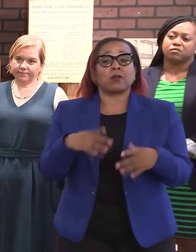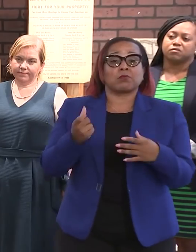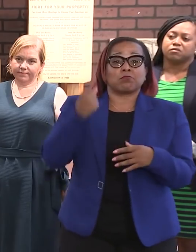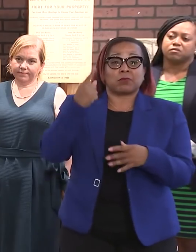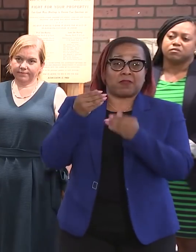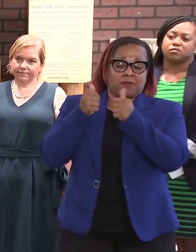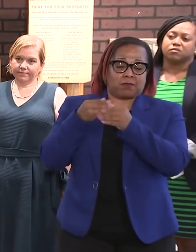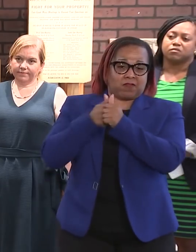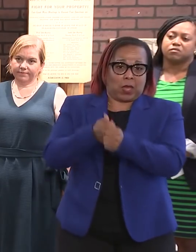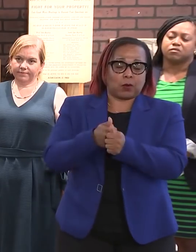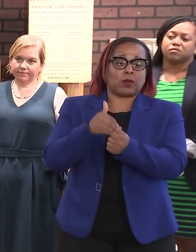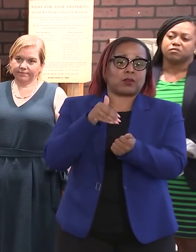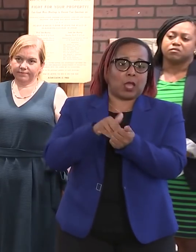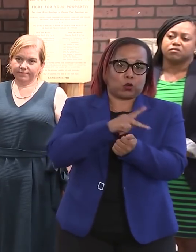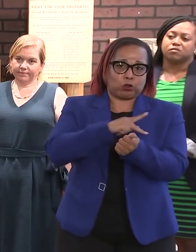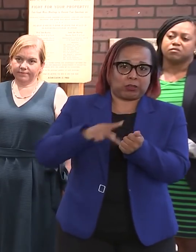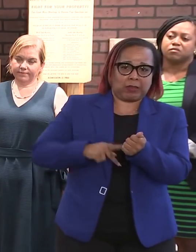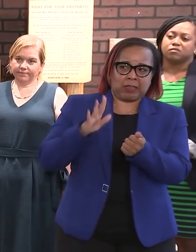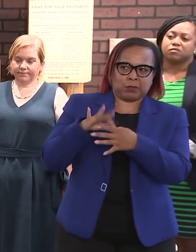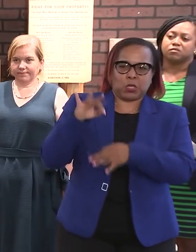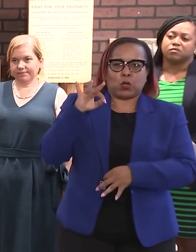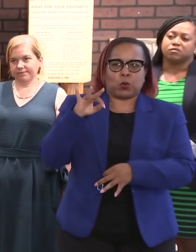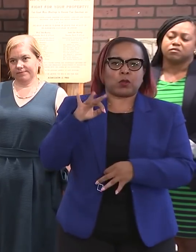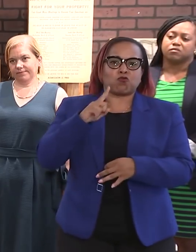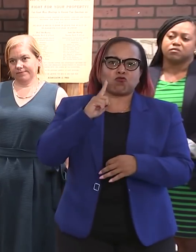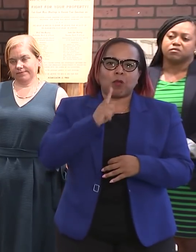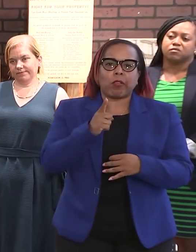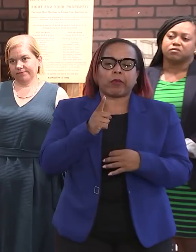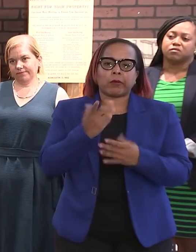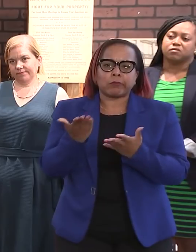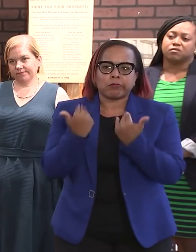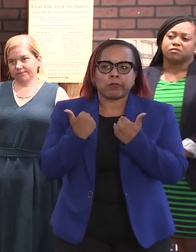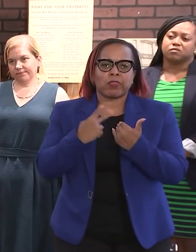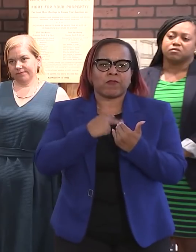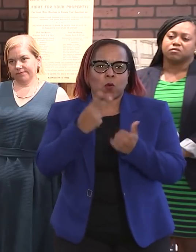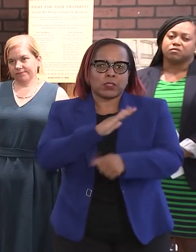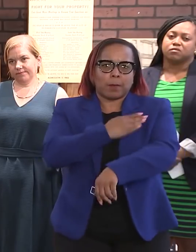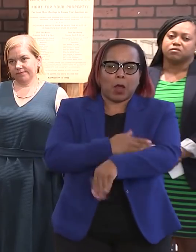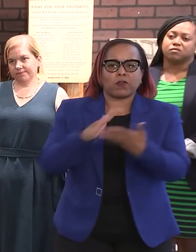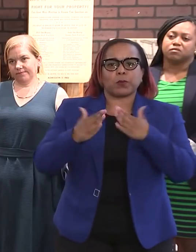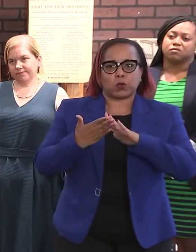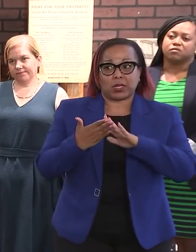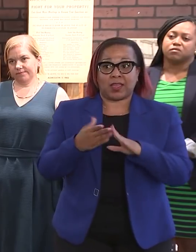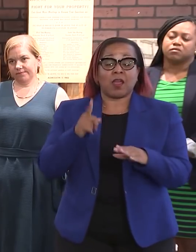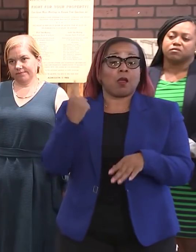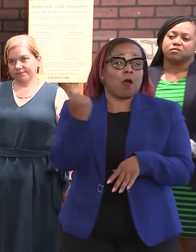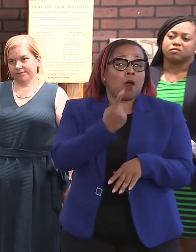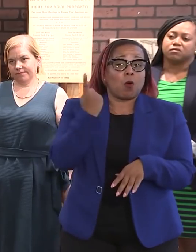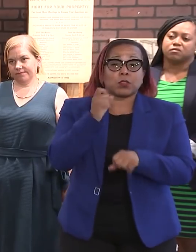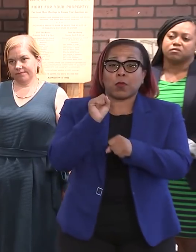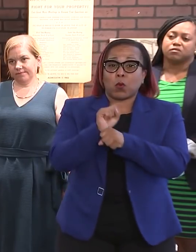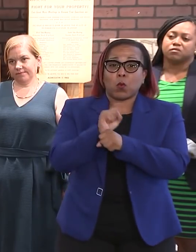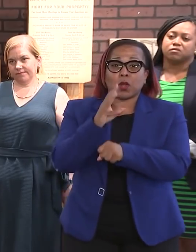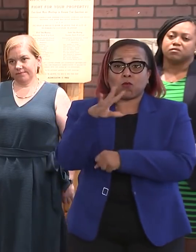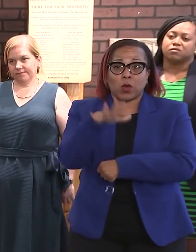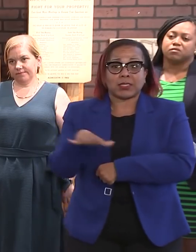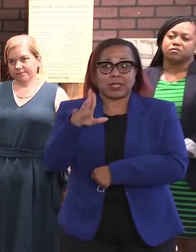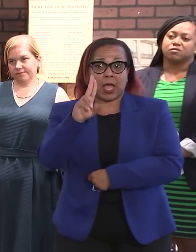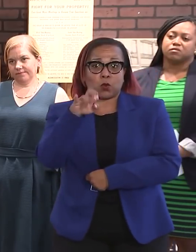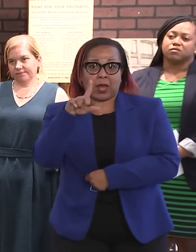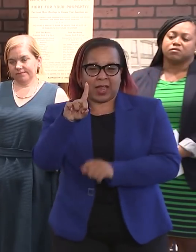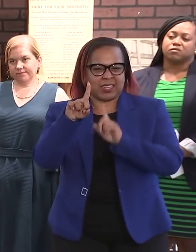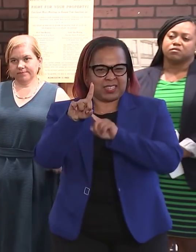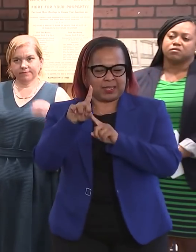of Dr. King, leveraging the voice and power of communities. This has also always been the work of Westside